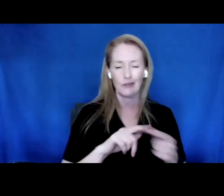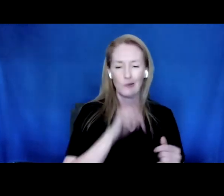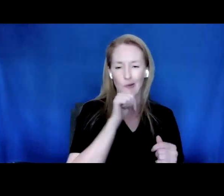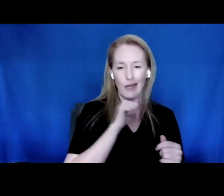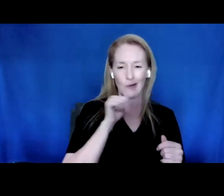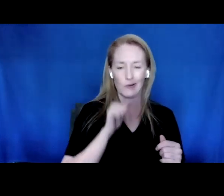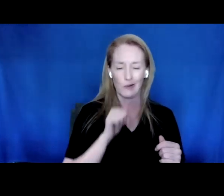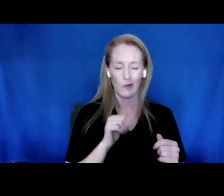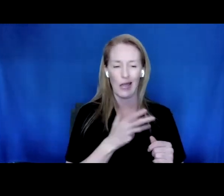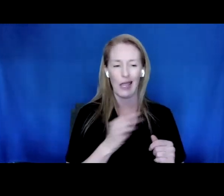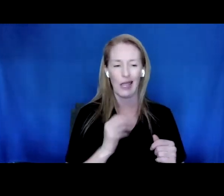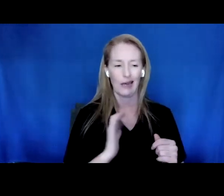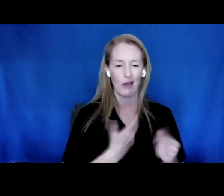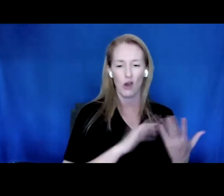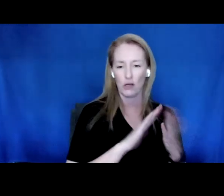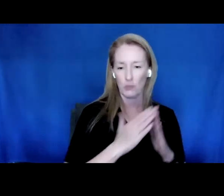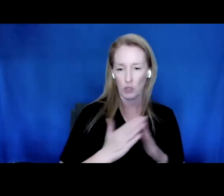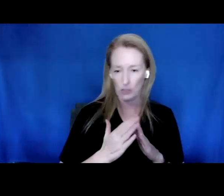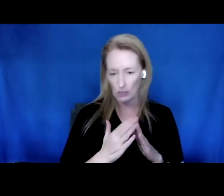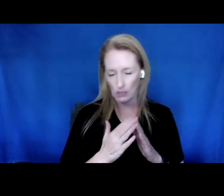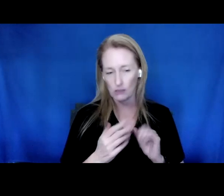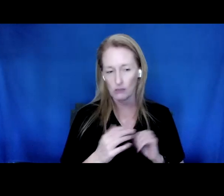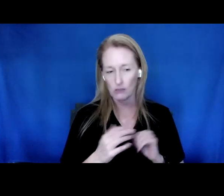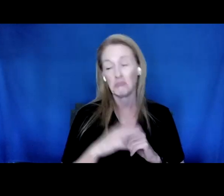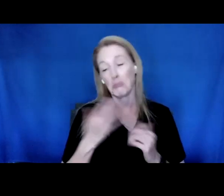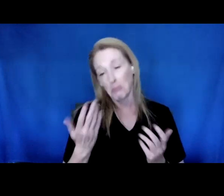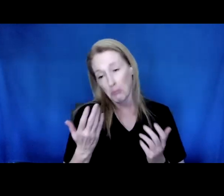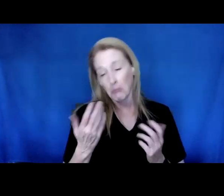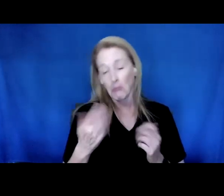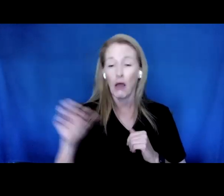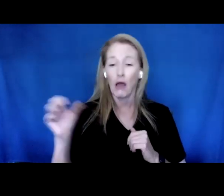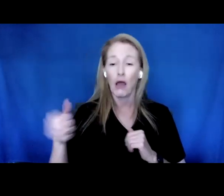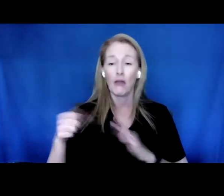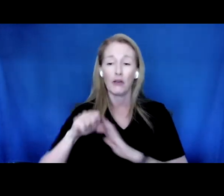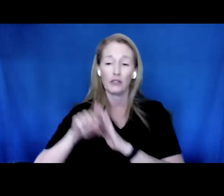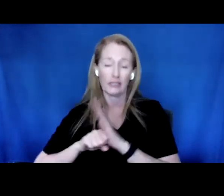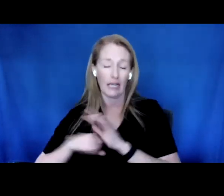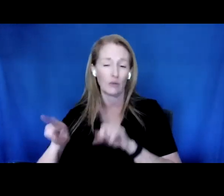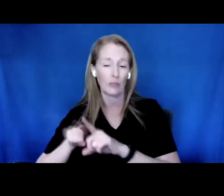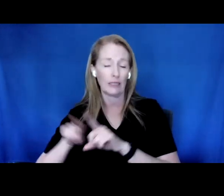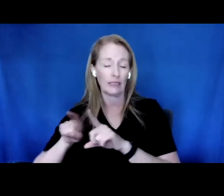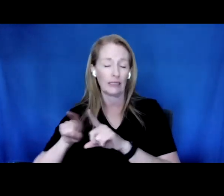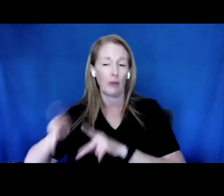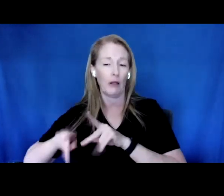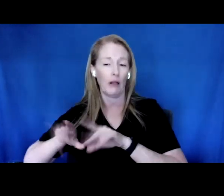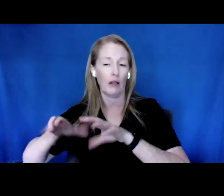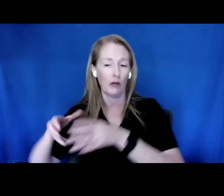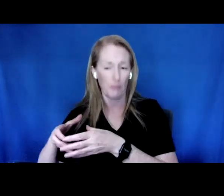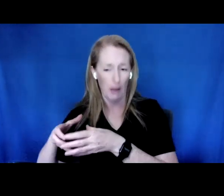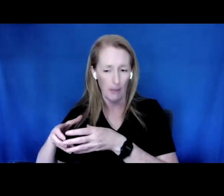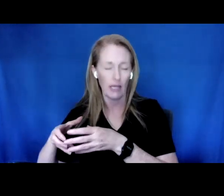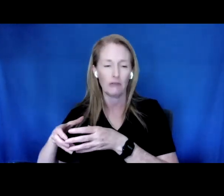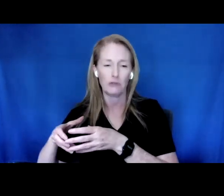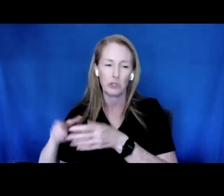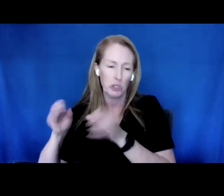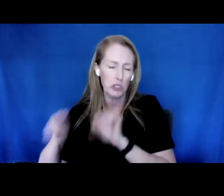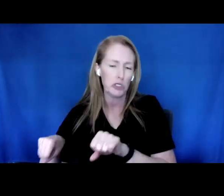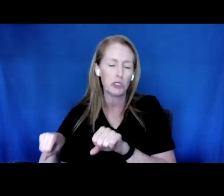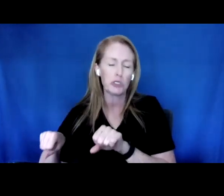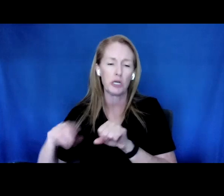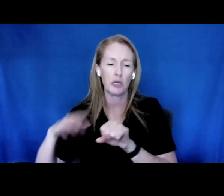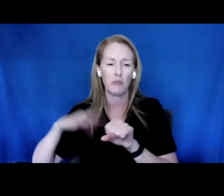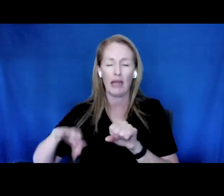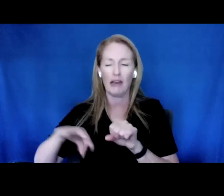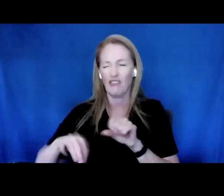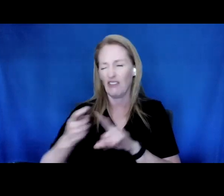that other states who have similar demographics might be able to benefit from the analysis that we